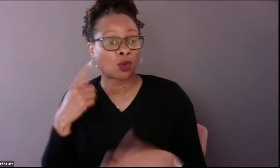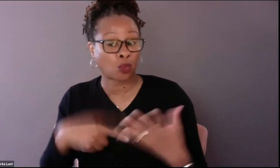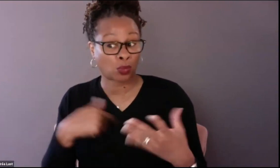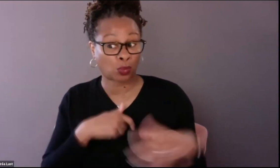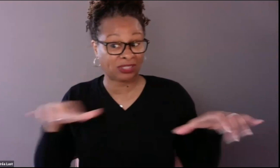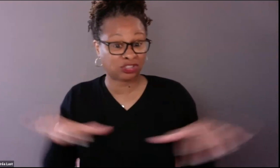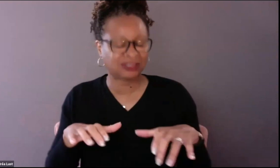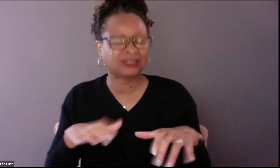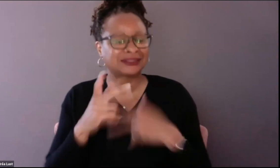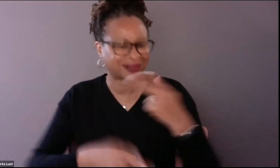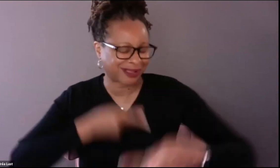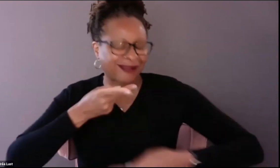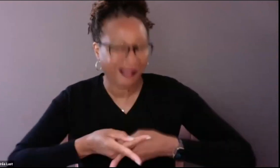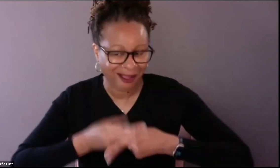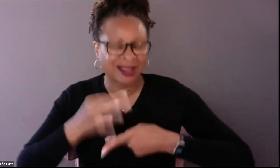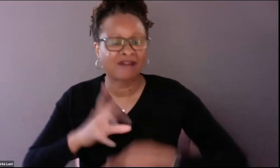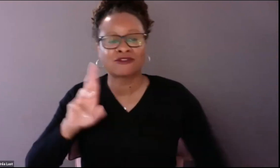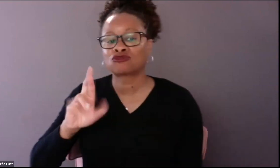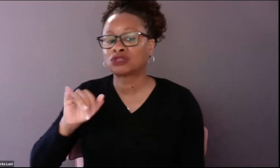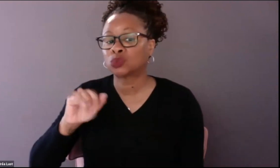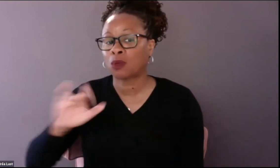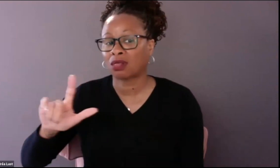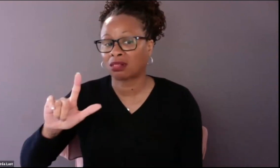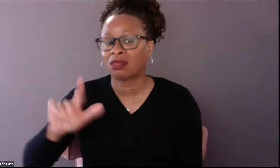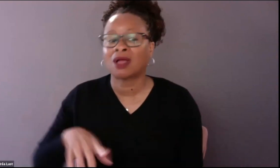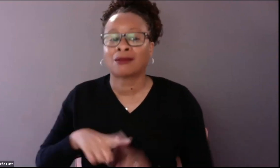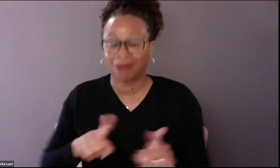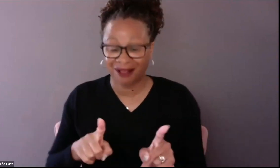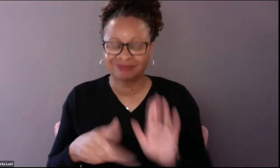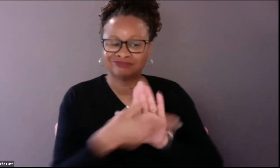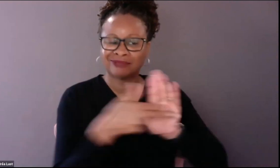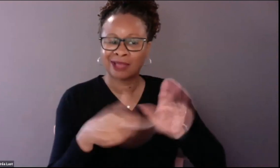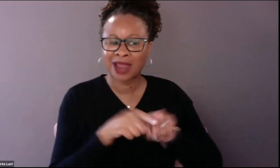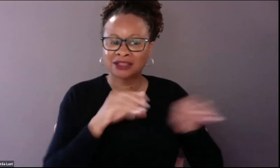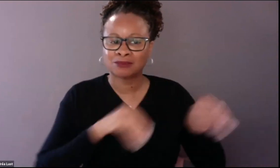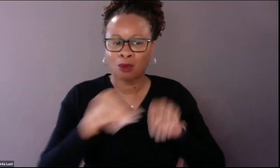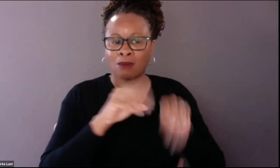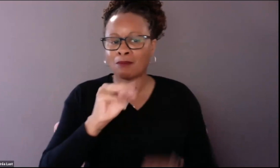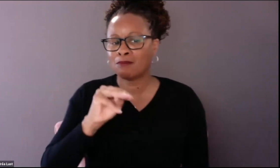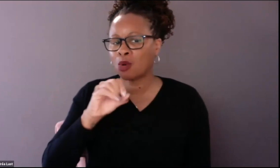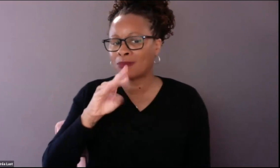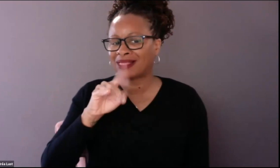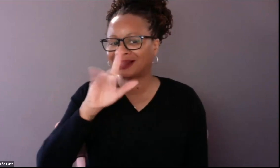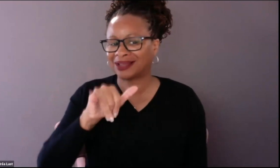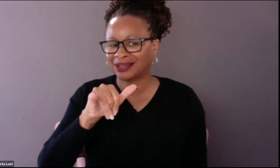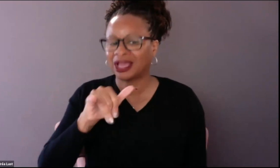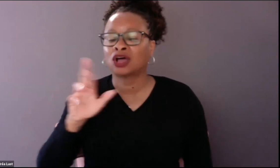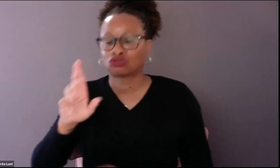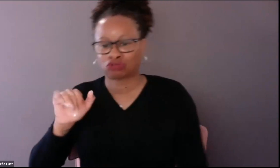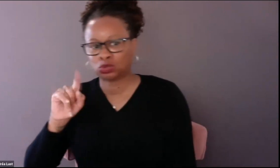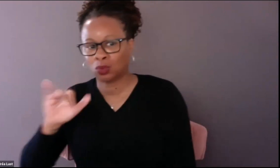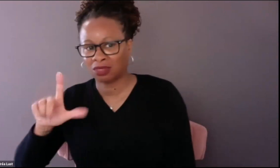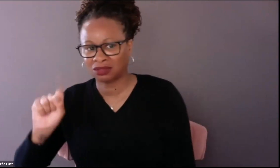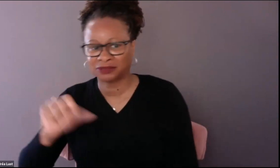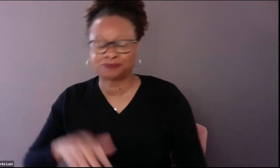a form of rituals. However, they're mobility rituals. As an organization, we do 5